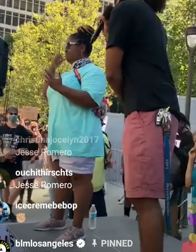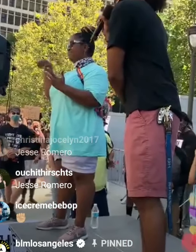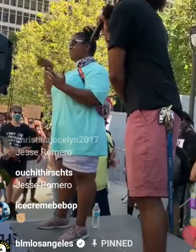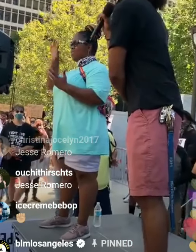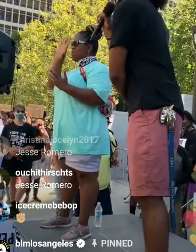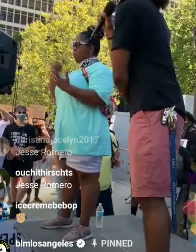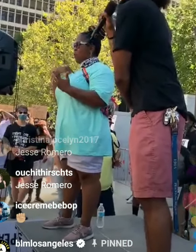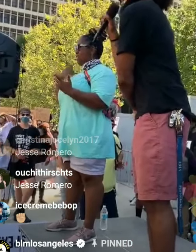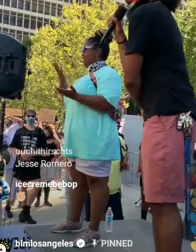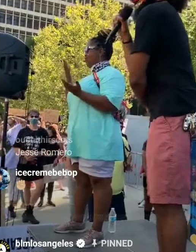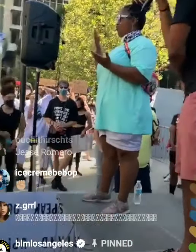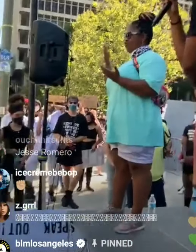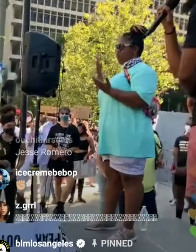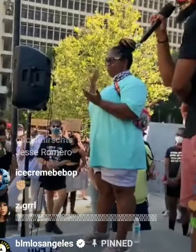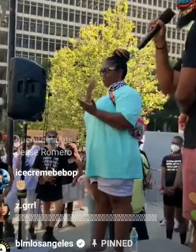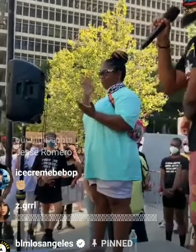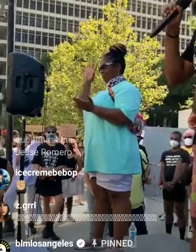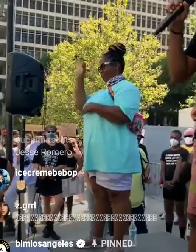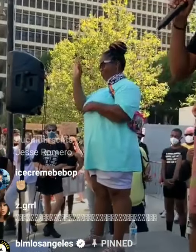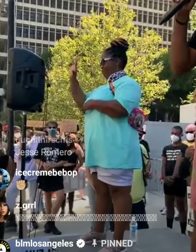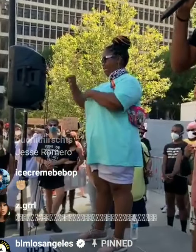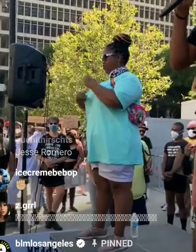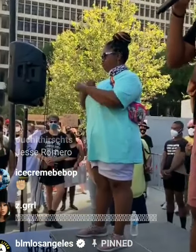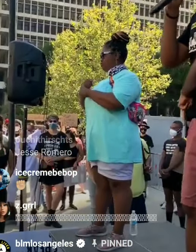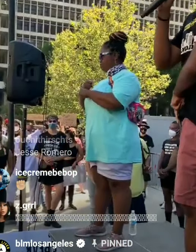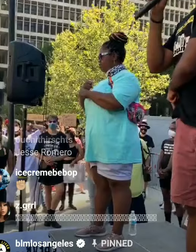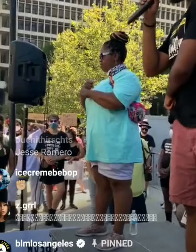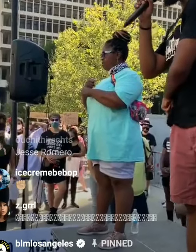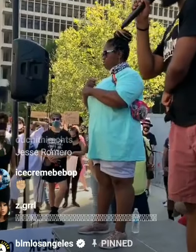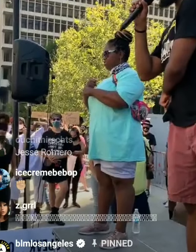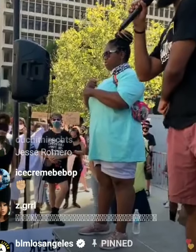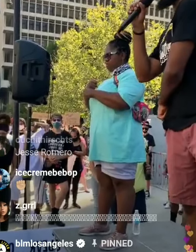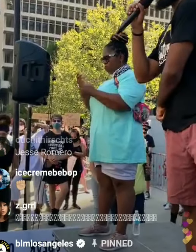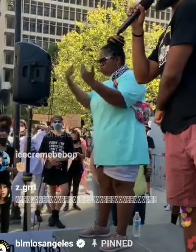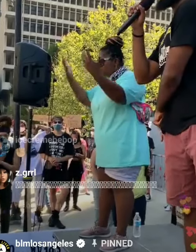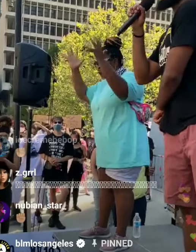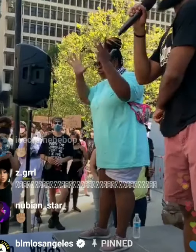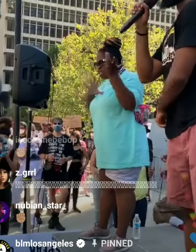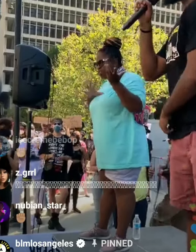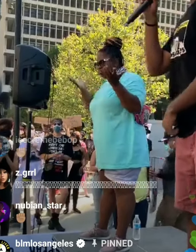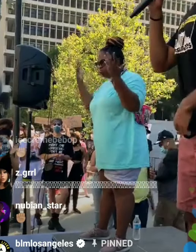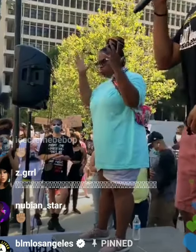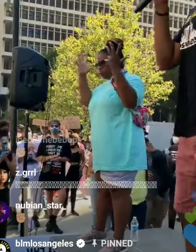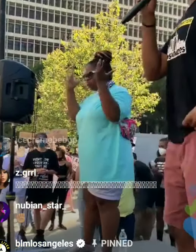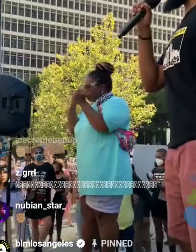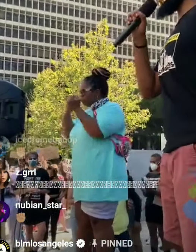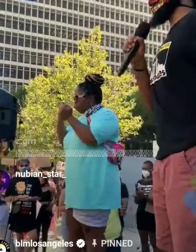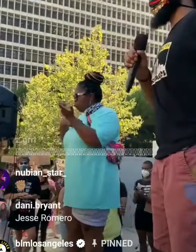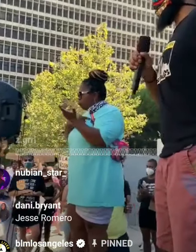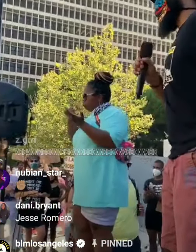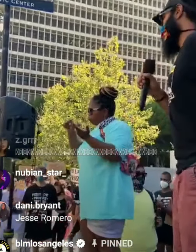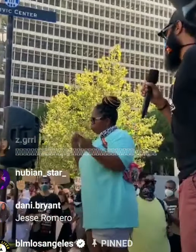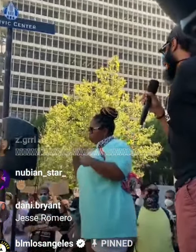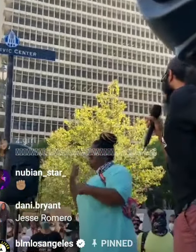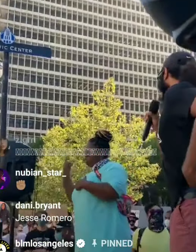y'all know we've been here for almost 3 years now. Hey, y'all can clap for that. Y'all can clap for